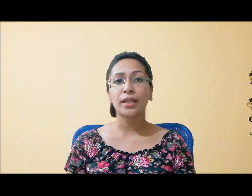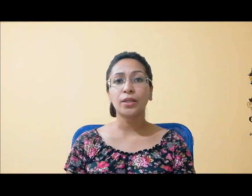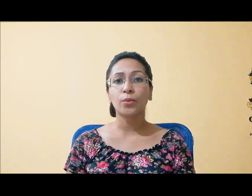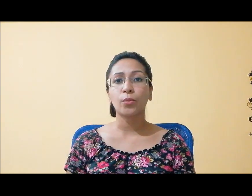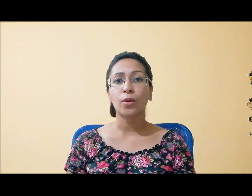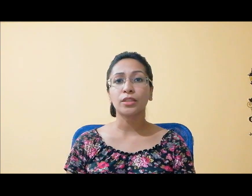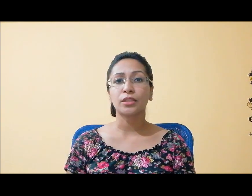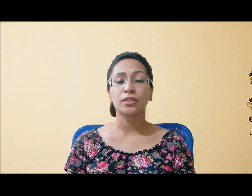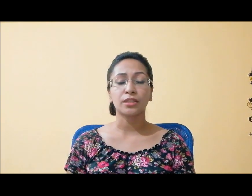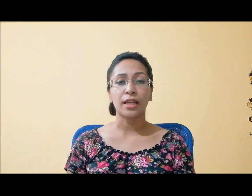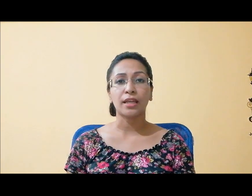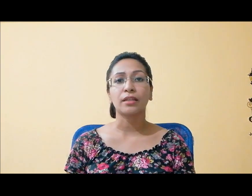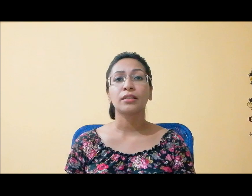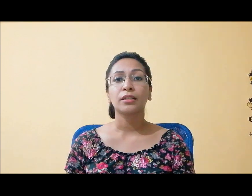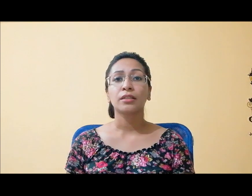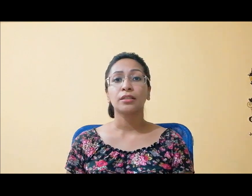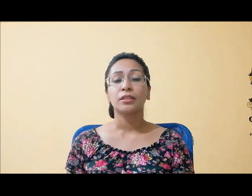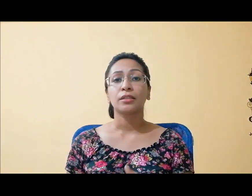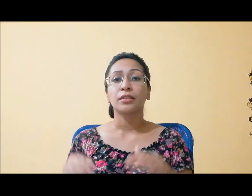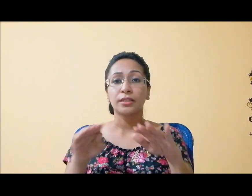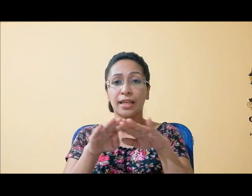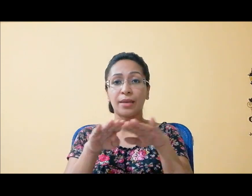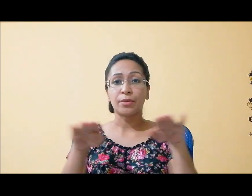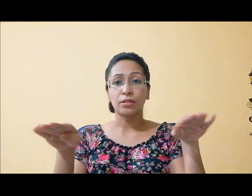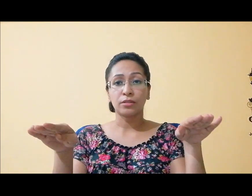I was to say table,